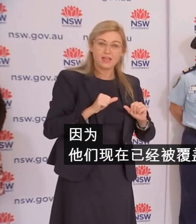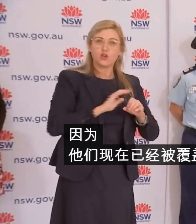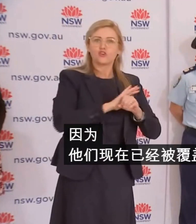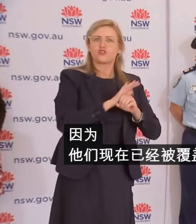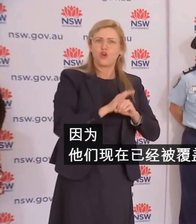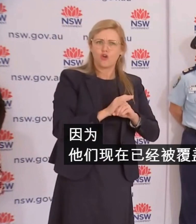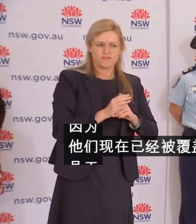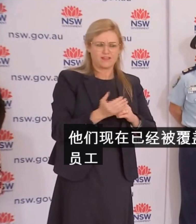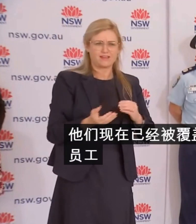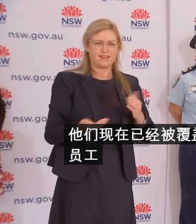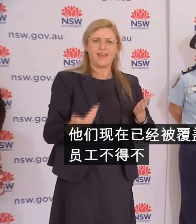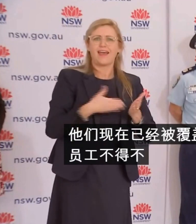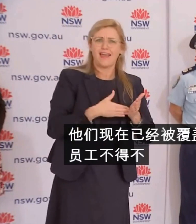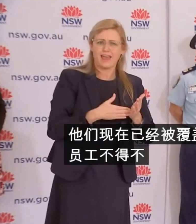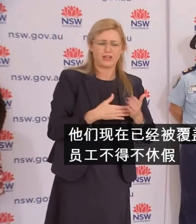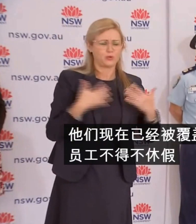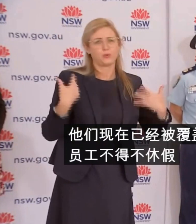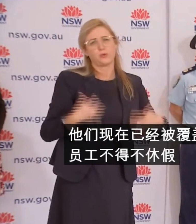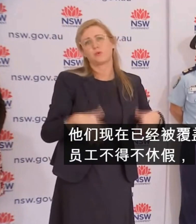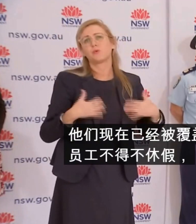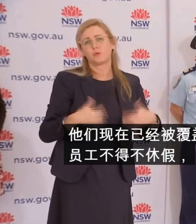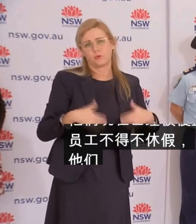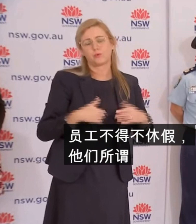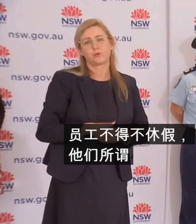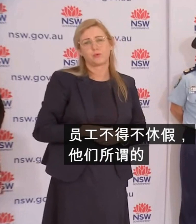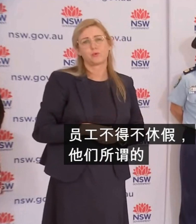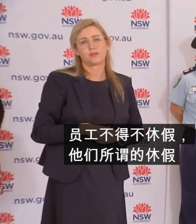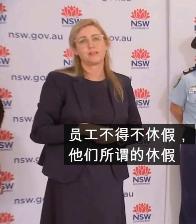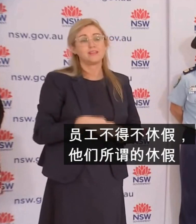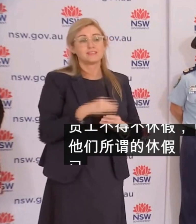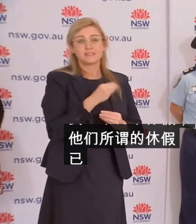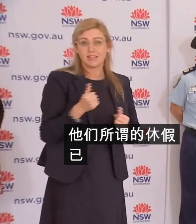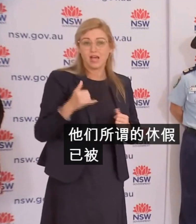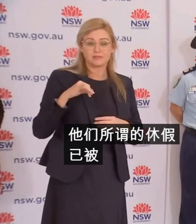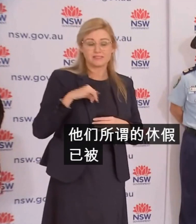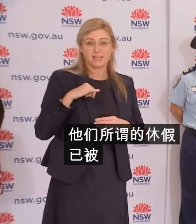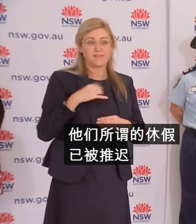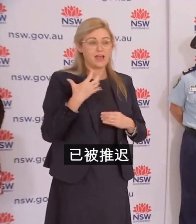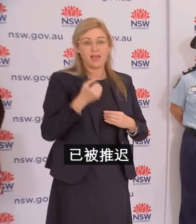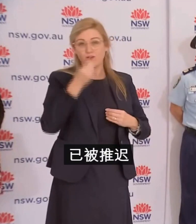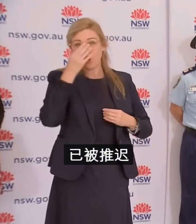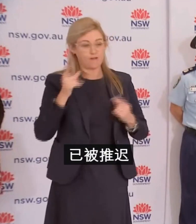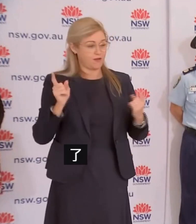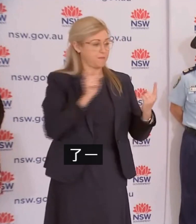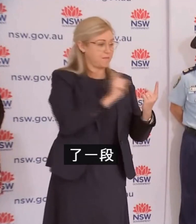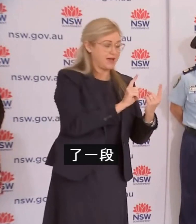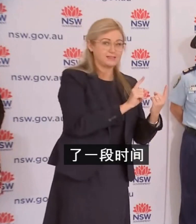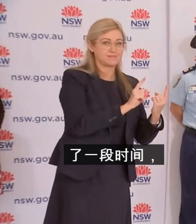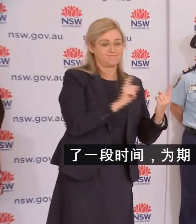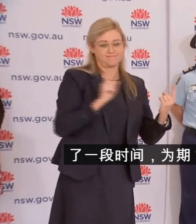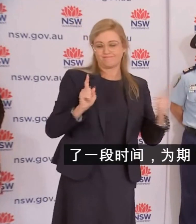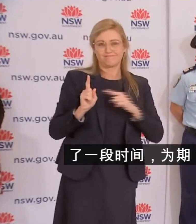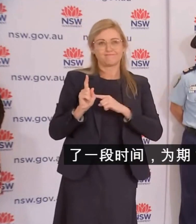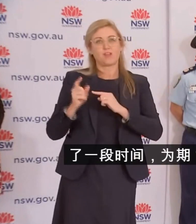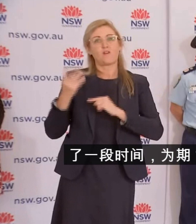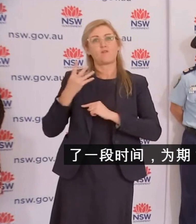have a number of staff that have had to go off. What they would refer to as furloughed, or been put off for a little while for the period